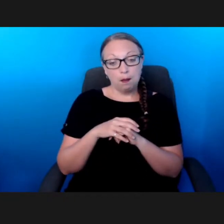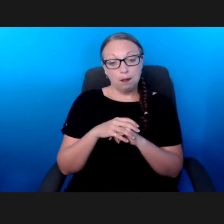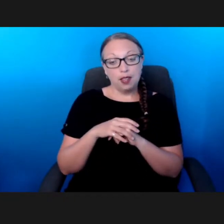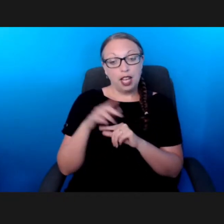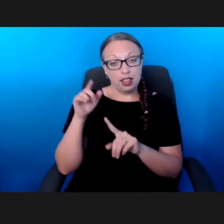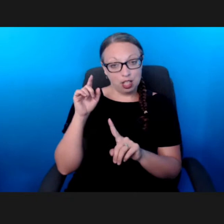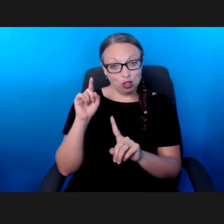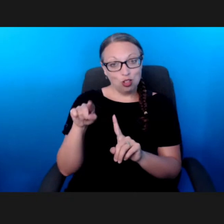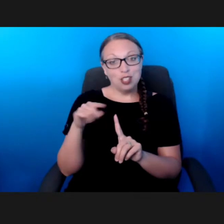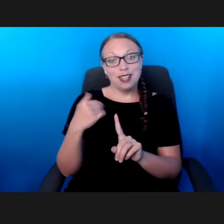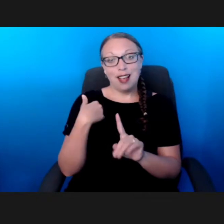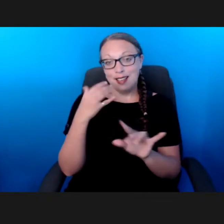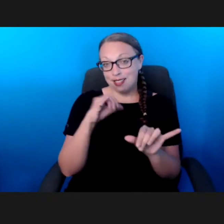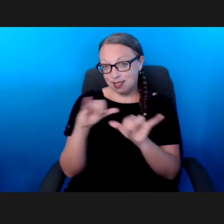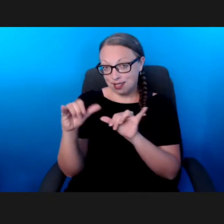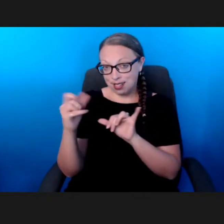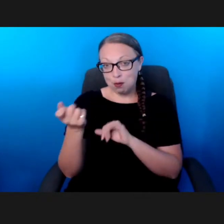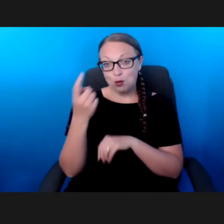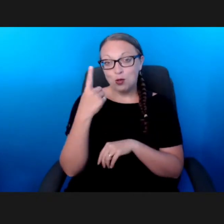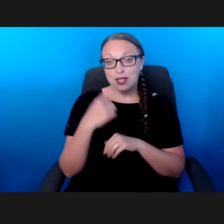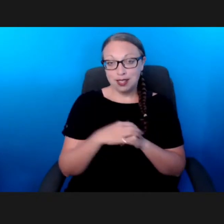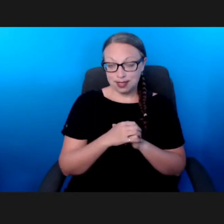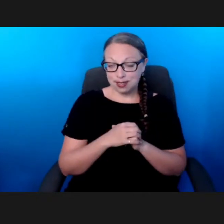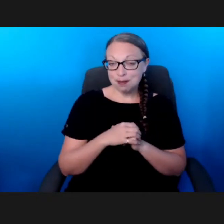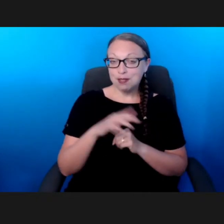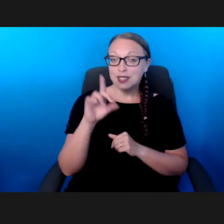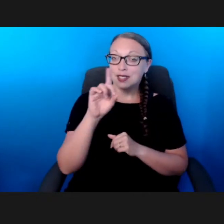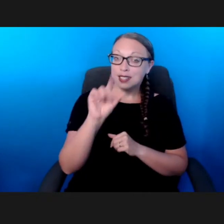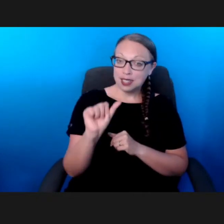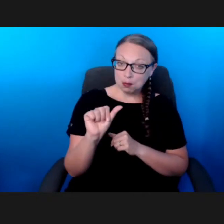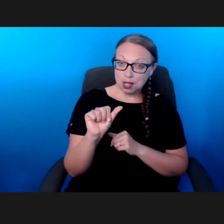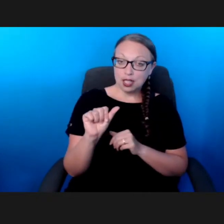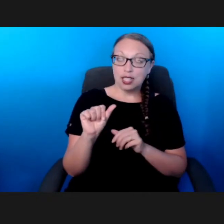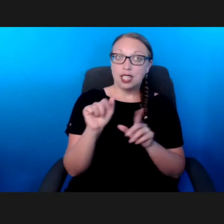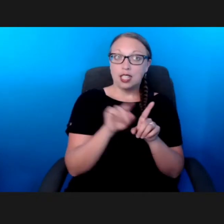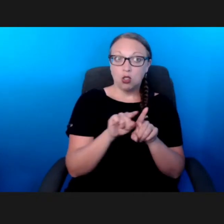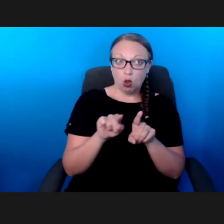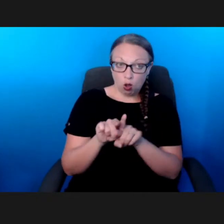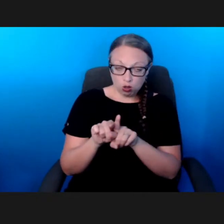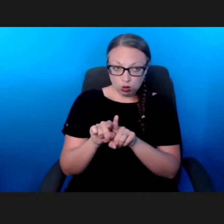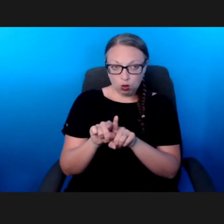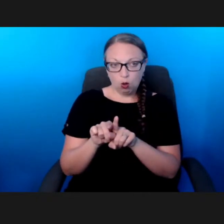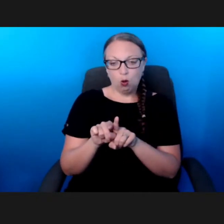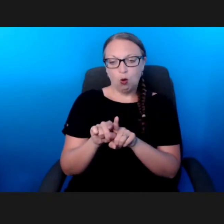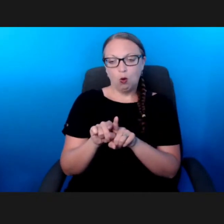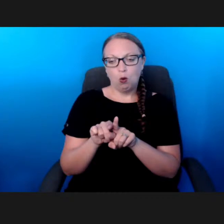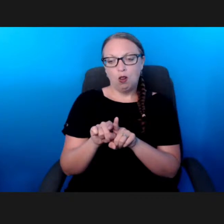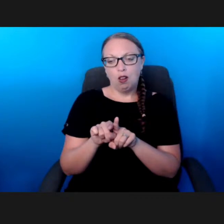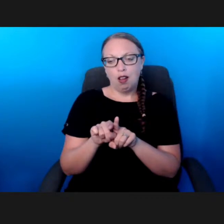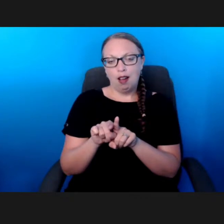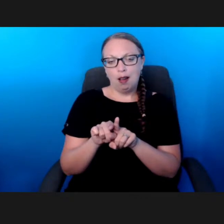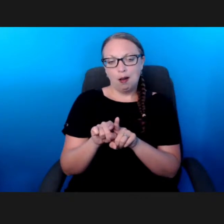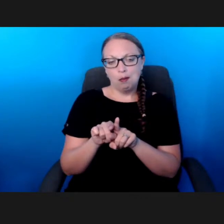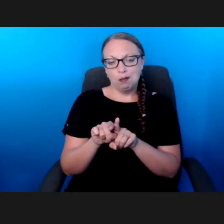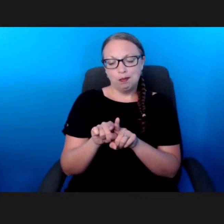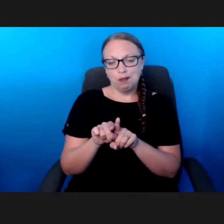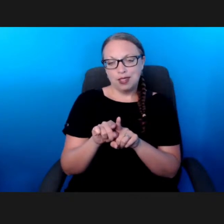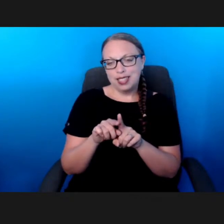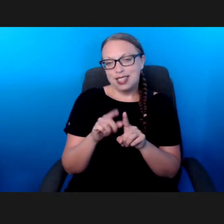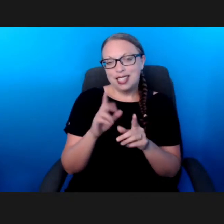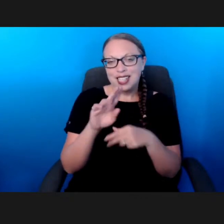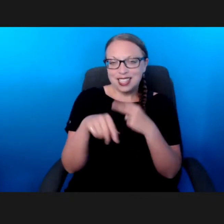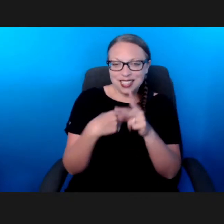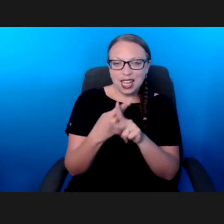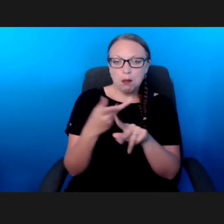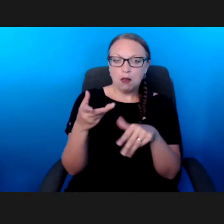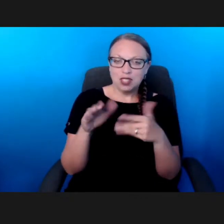understanding that its disability is also concomitant to death in terms of the